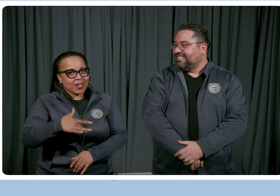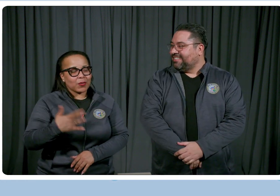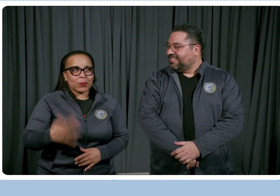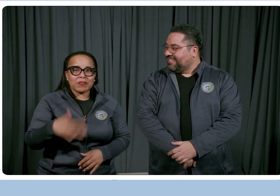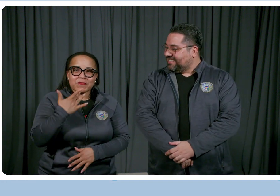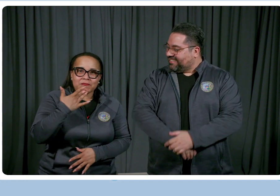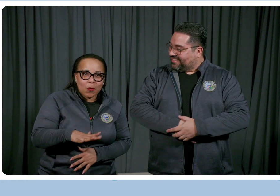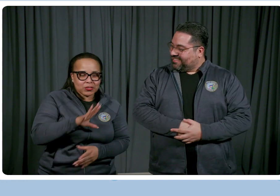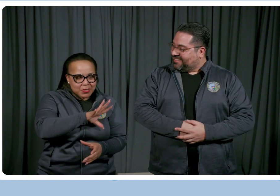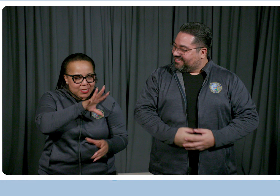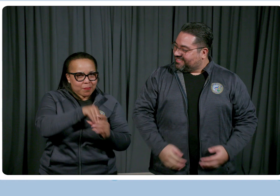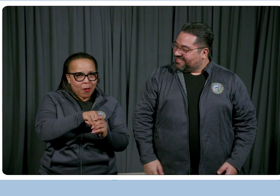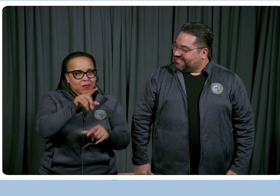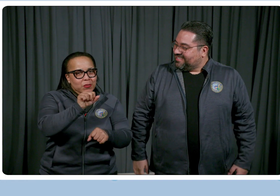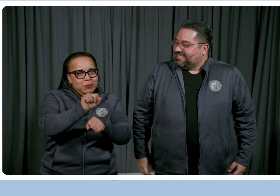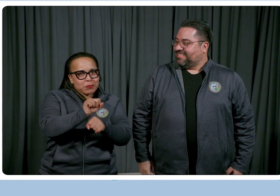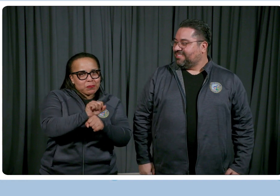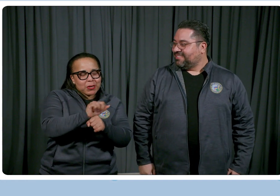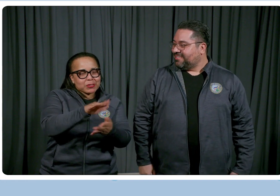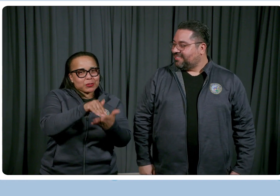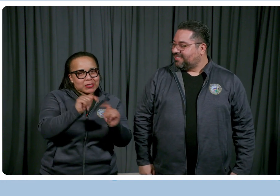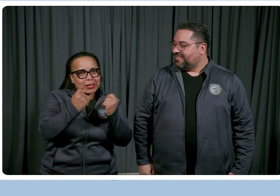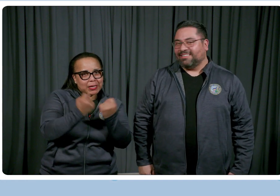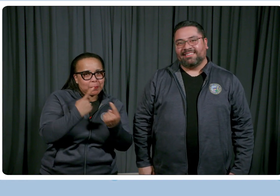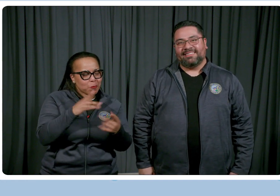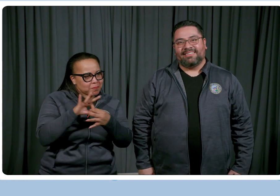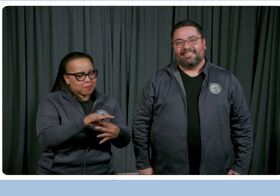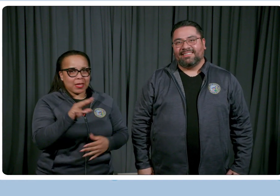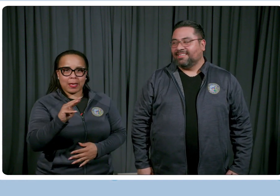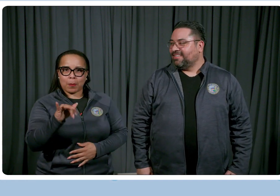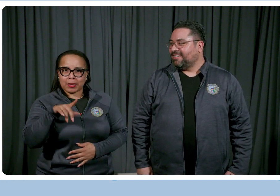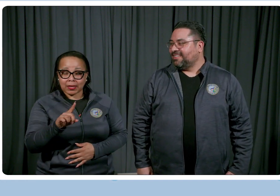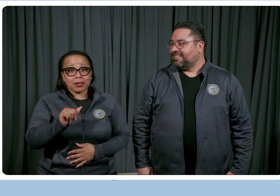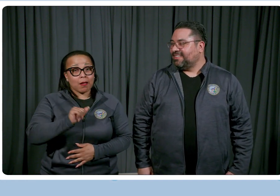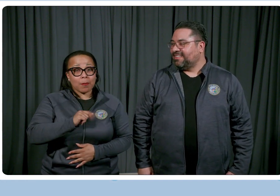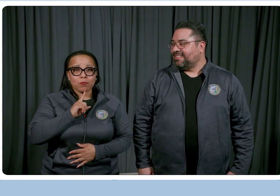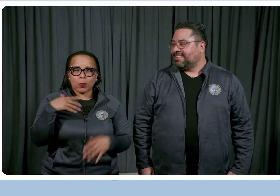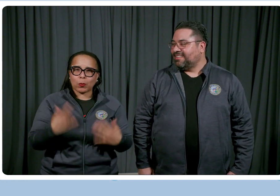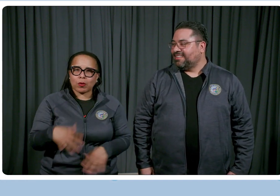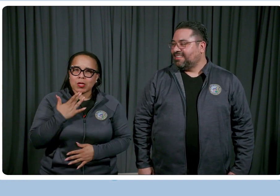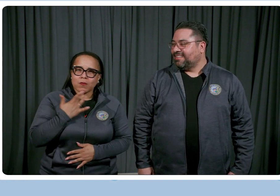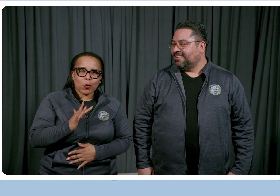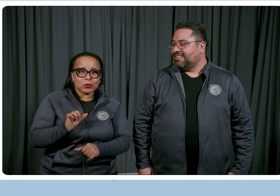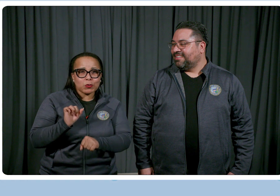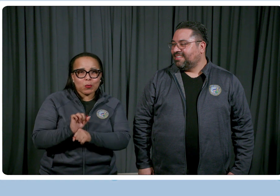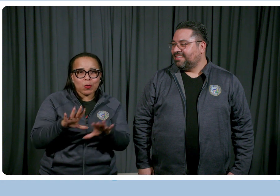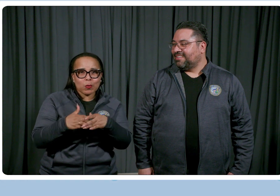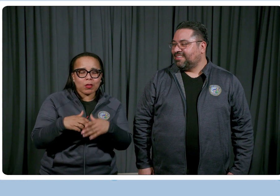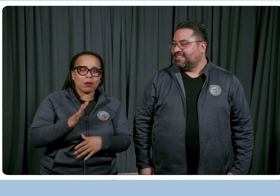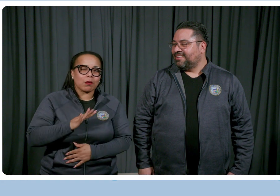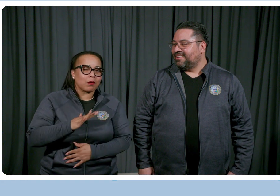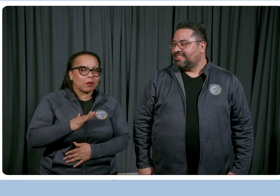feel very fortunate to be part of the Career Center team and part of MOPD. And I've been very fortunate to work